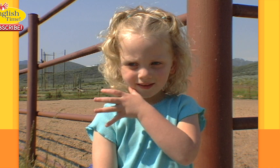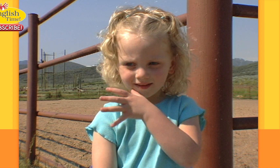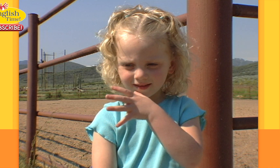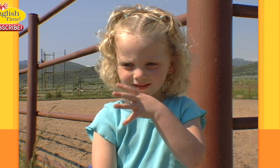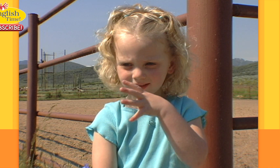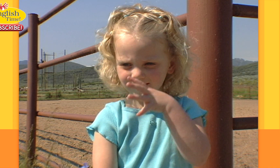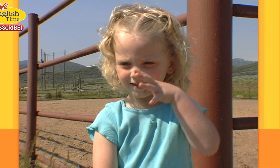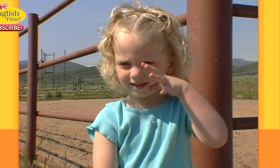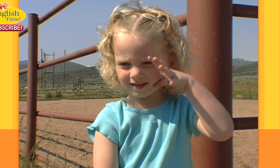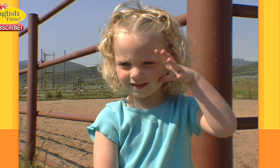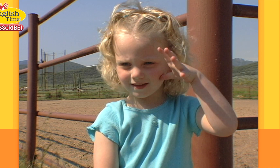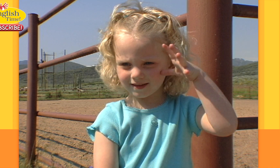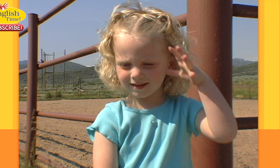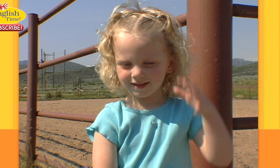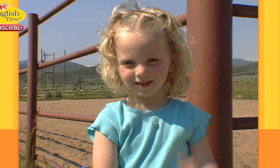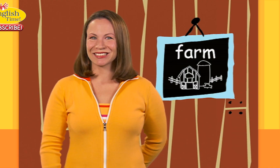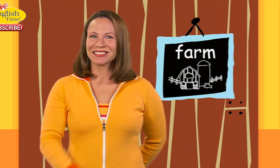Like the fence of the farm.